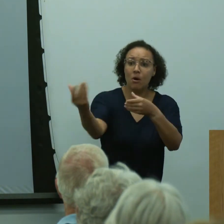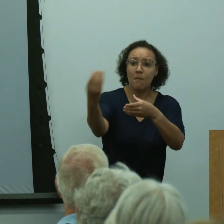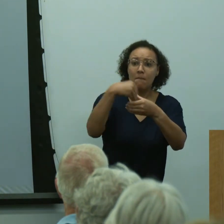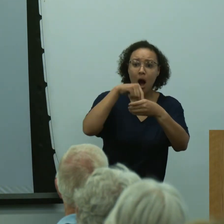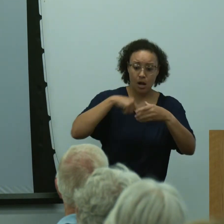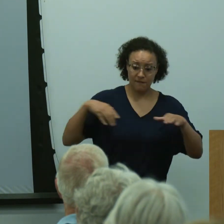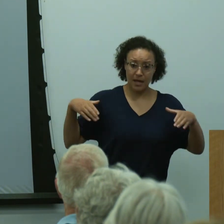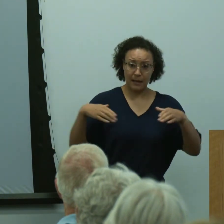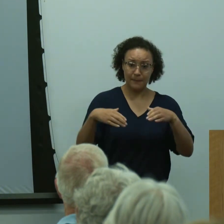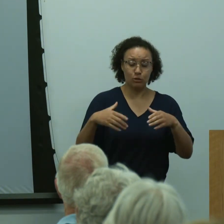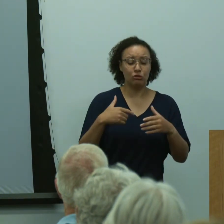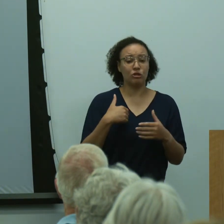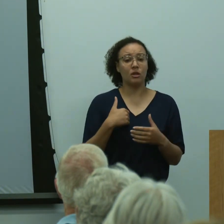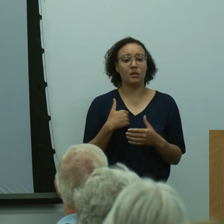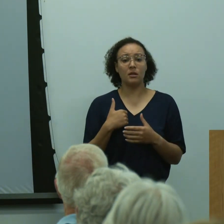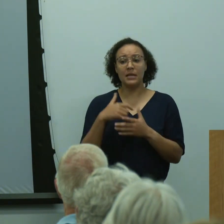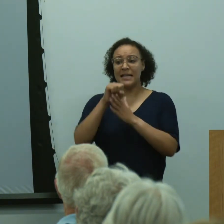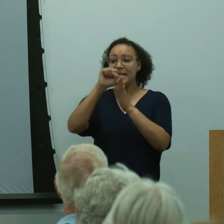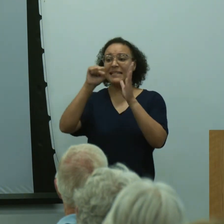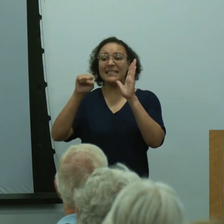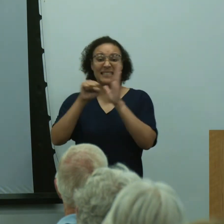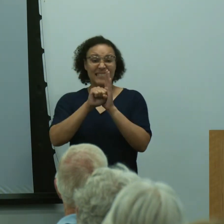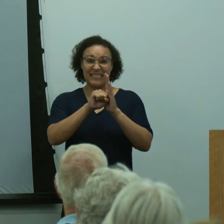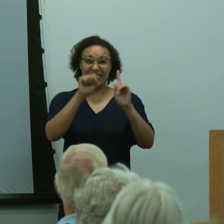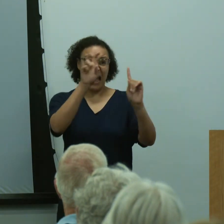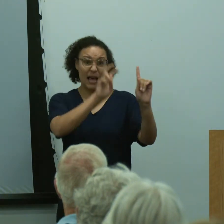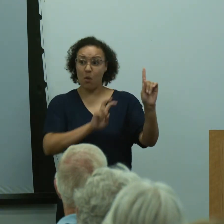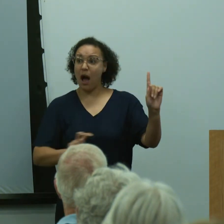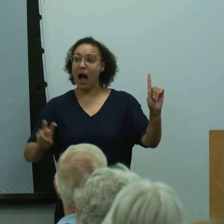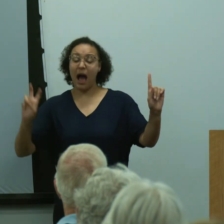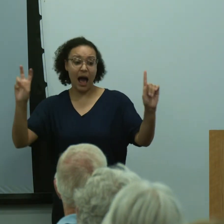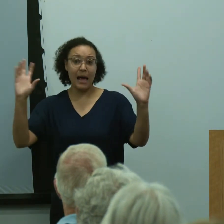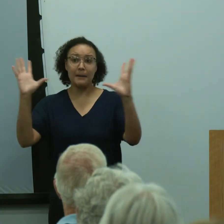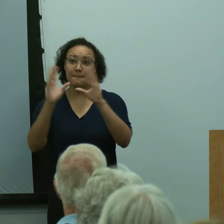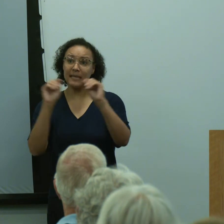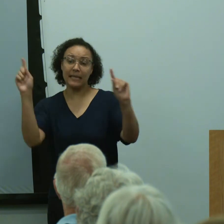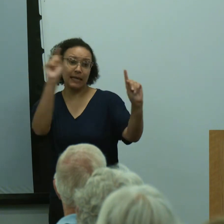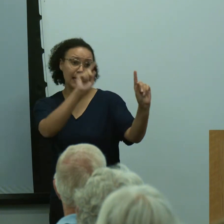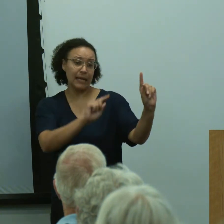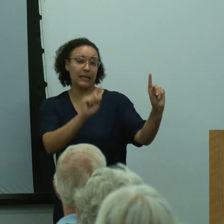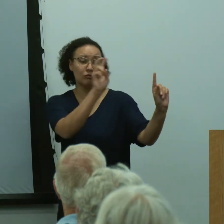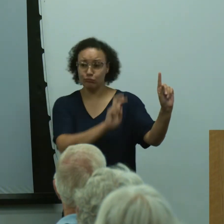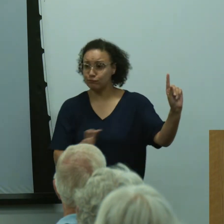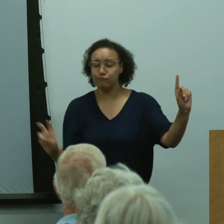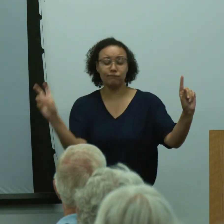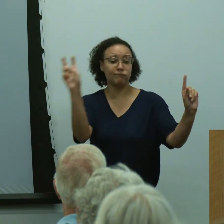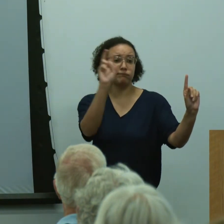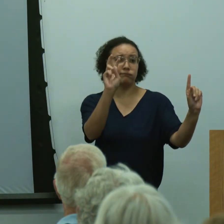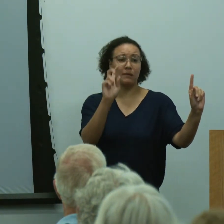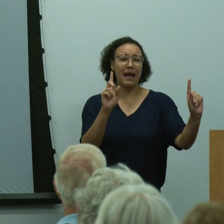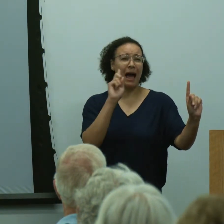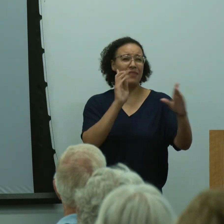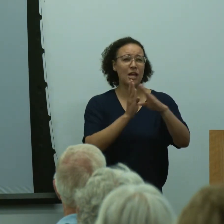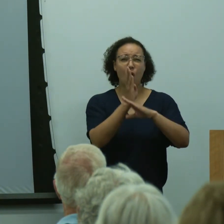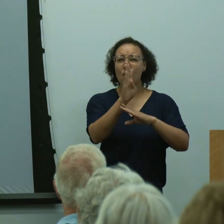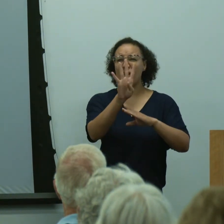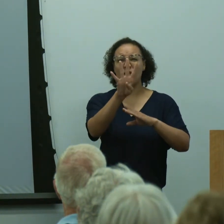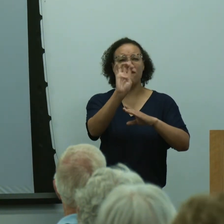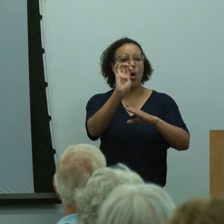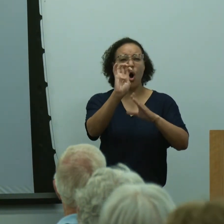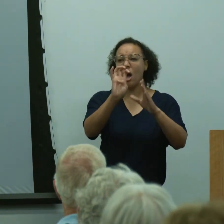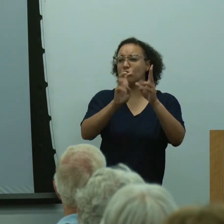commission. We held statewide hearings. I think we heard from over 400 and